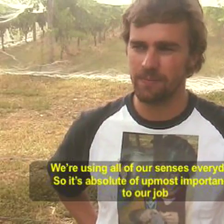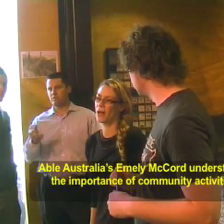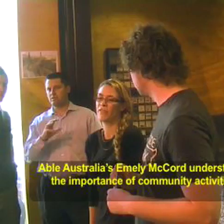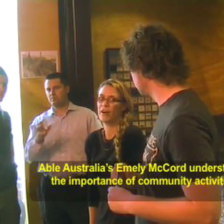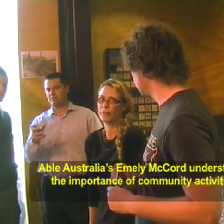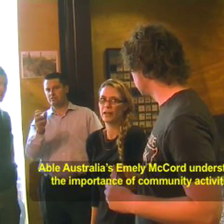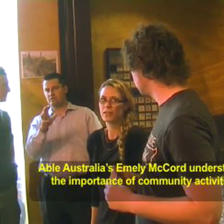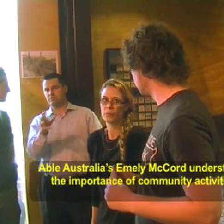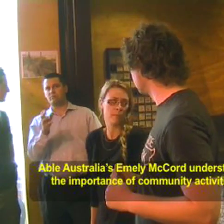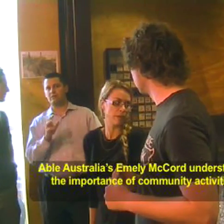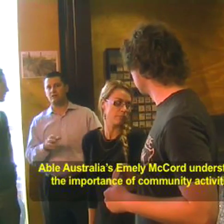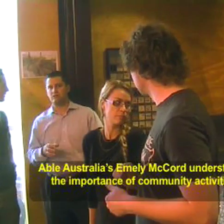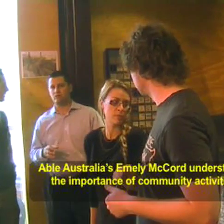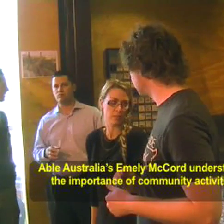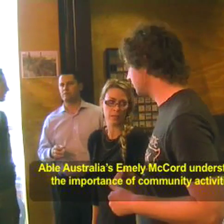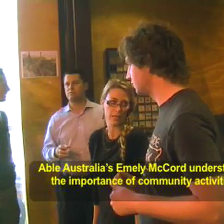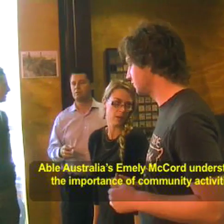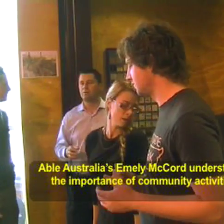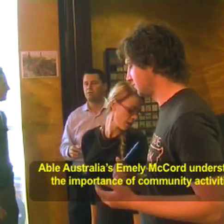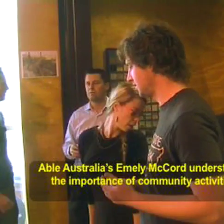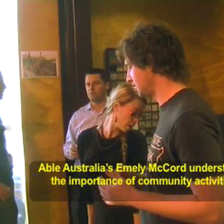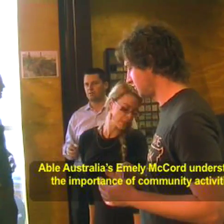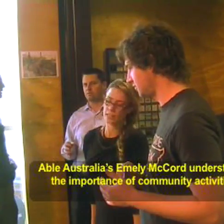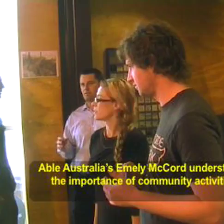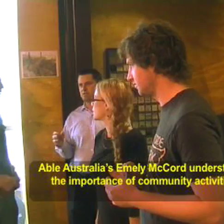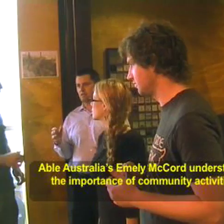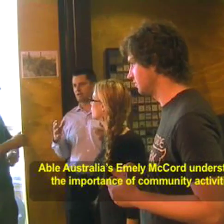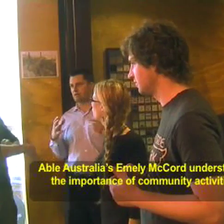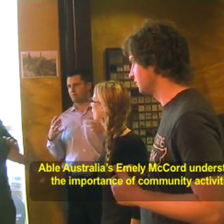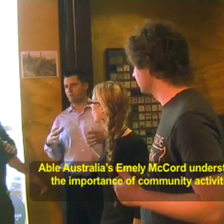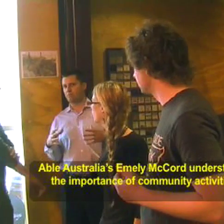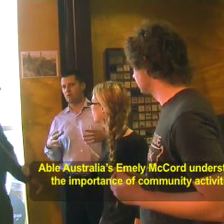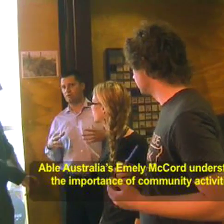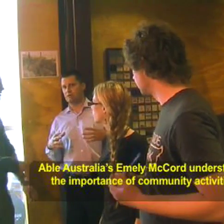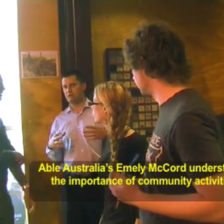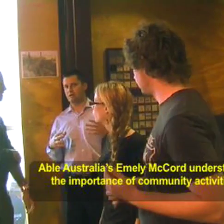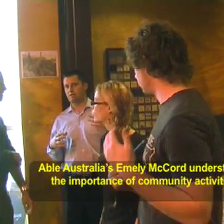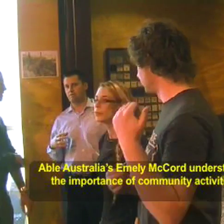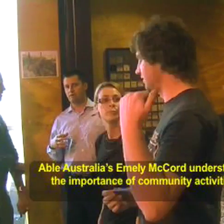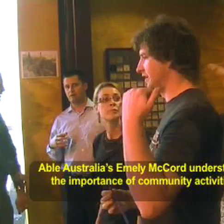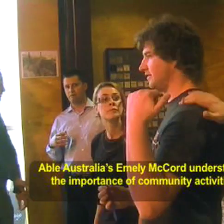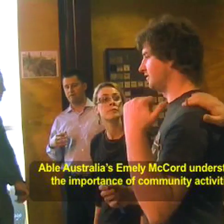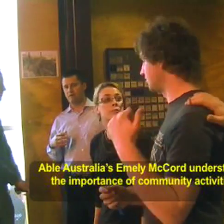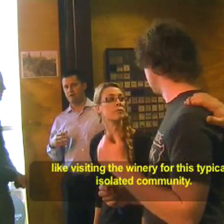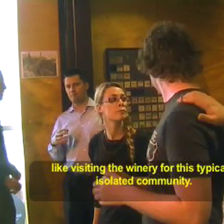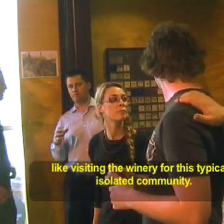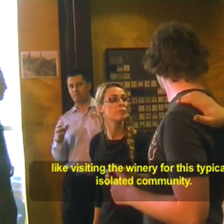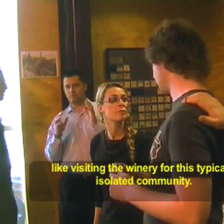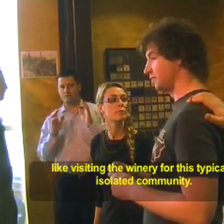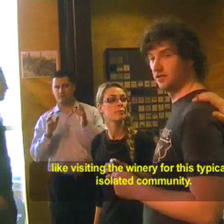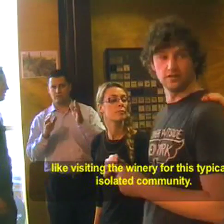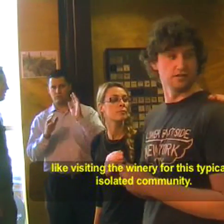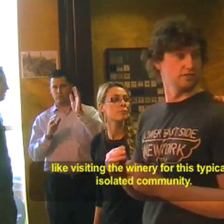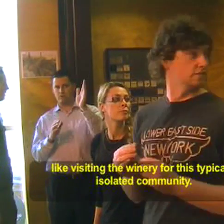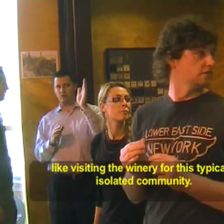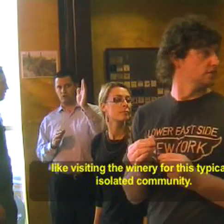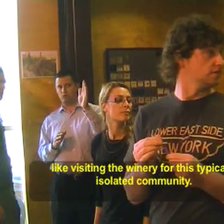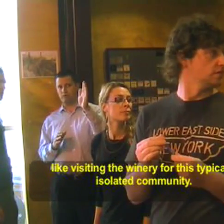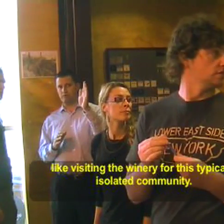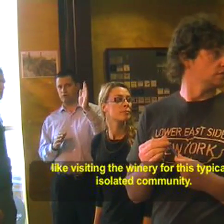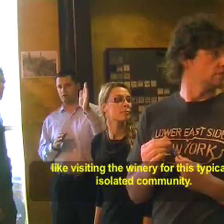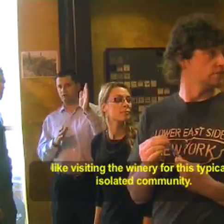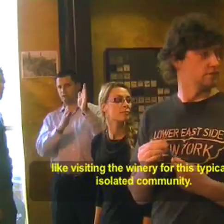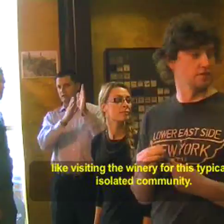job. Able Australia's Emily McCord understands the importance of community activities, like visiting the winery for